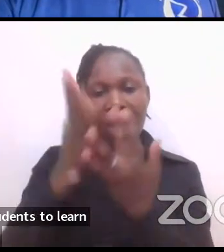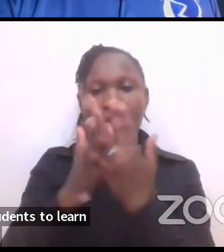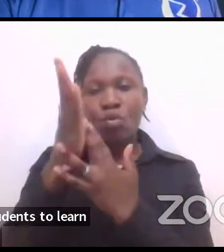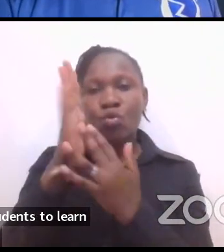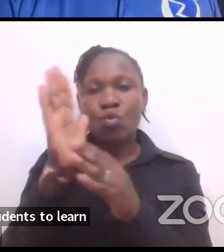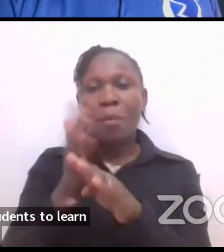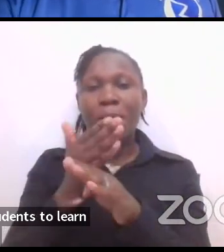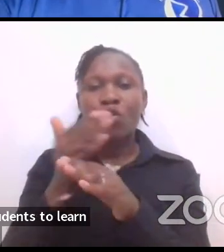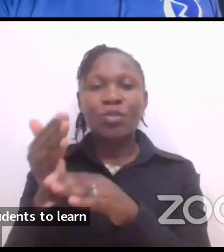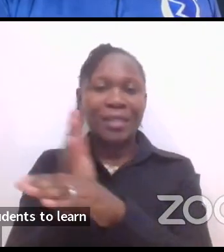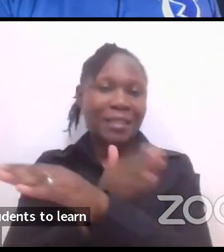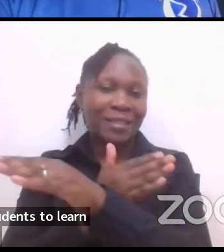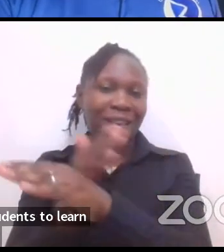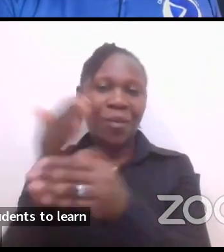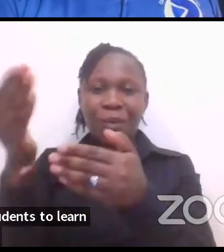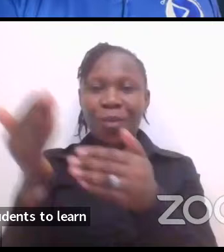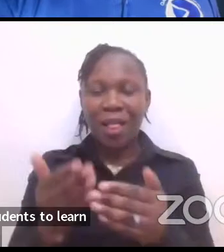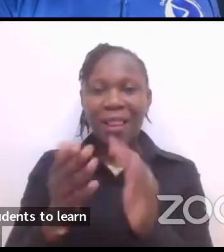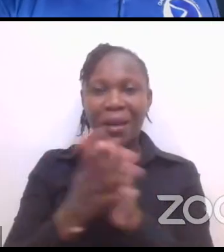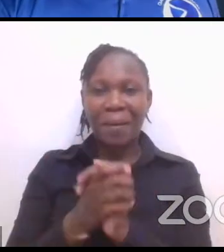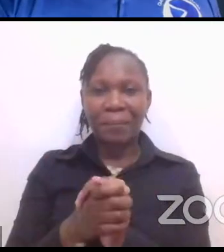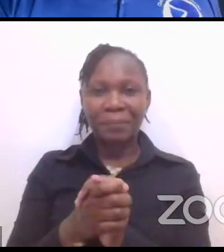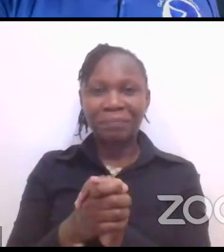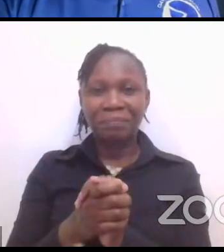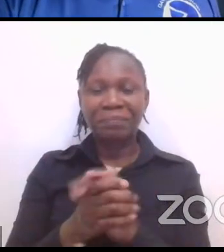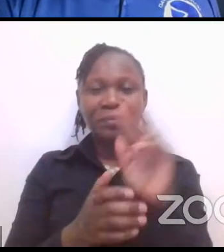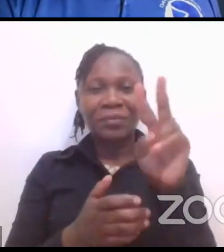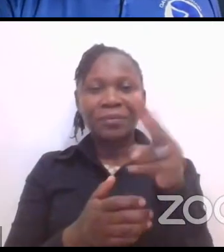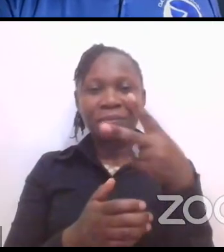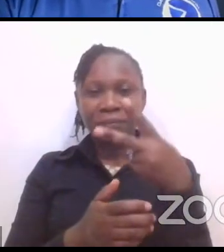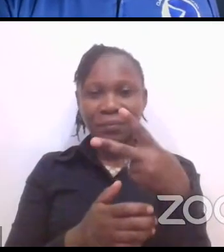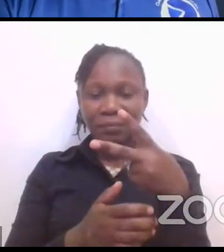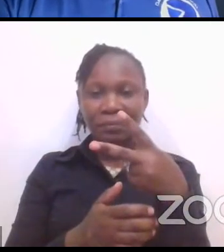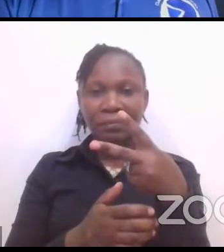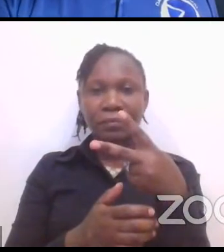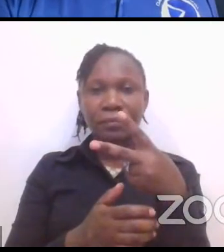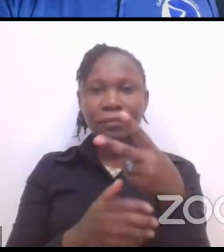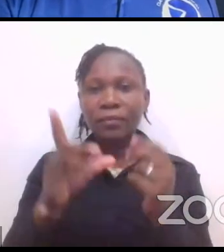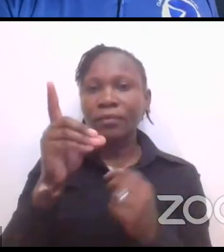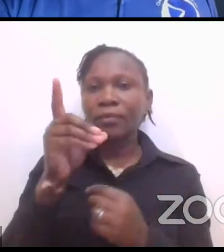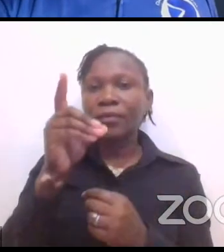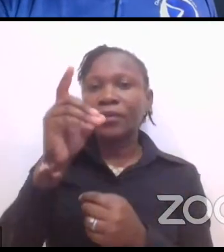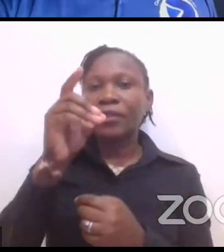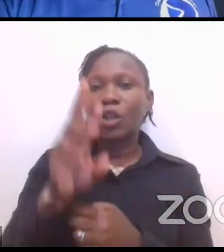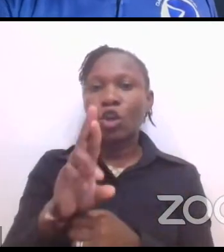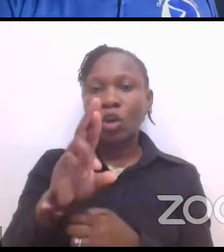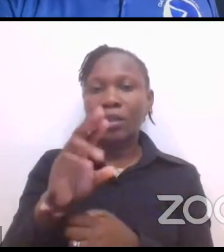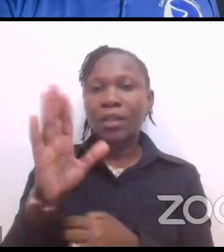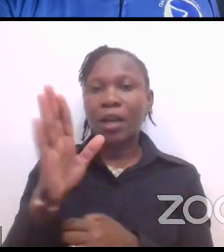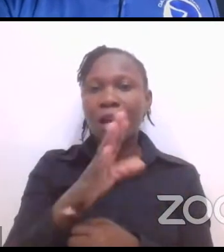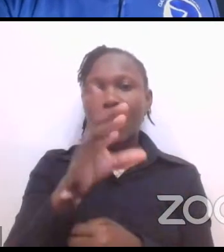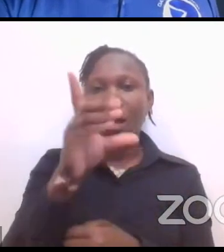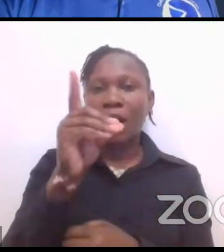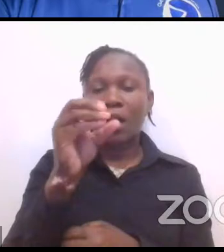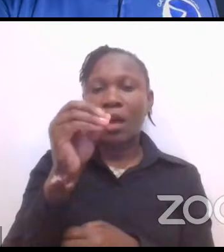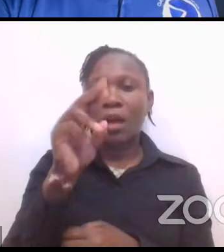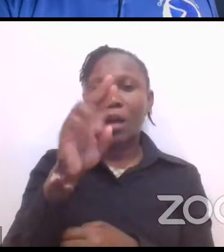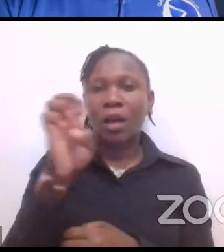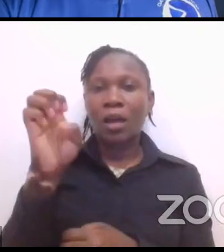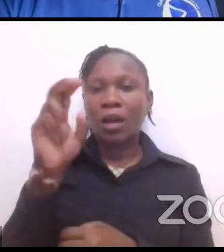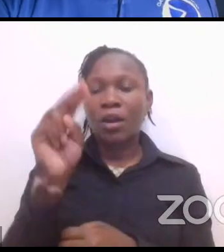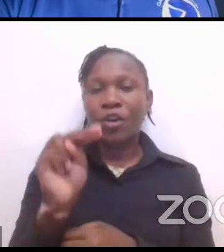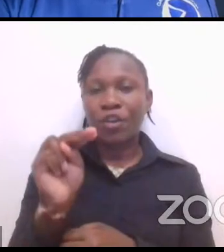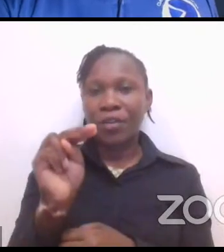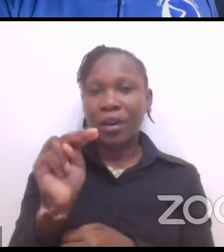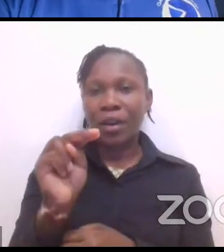Daniel. And our second panelist is Dr. Doreen Marie. I hope I pronounced your name correctly.